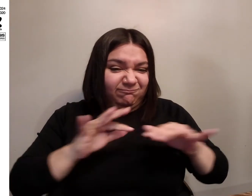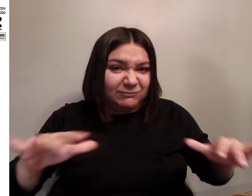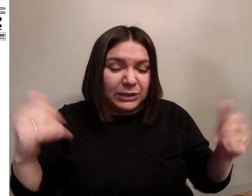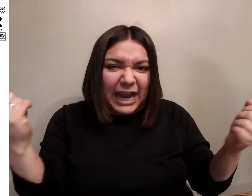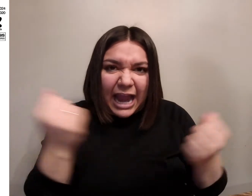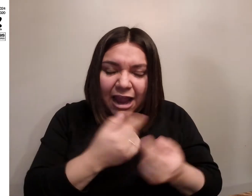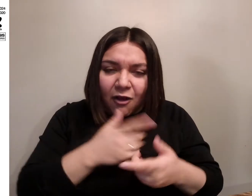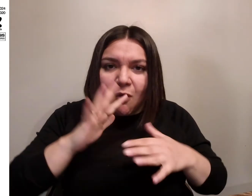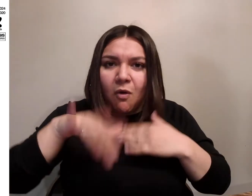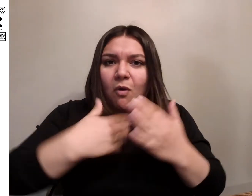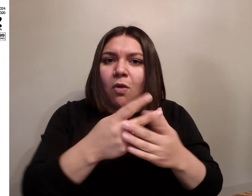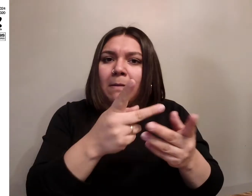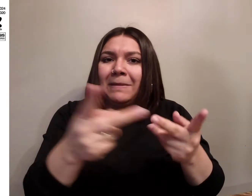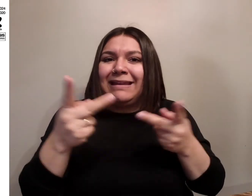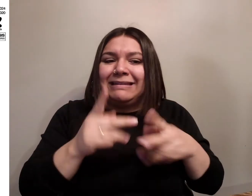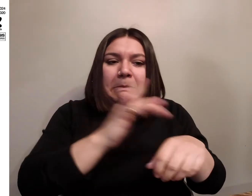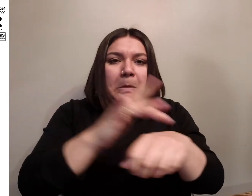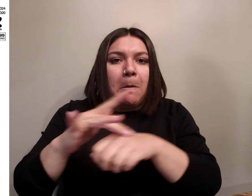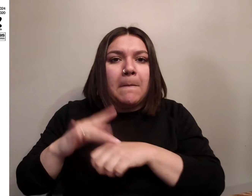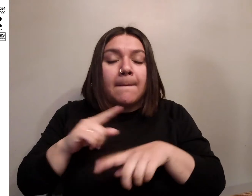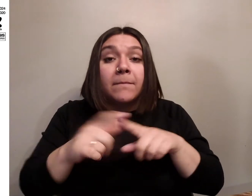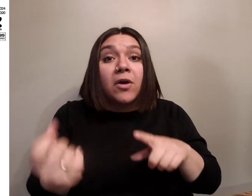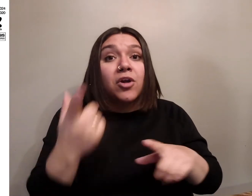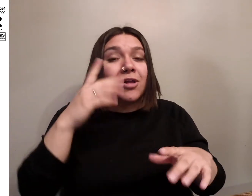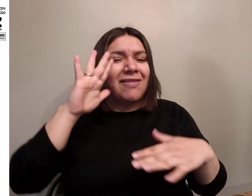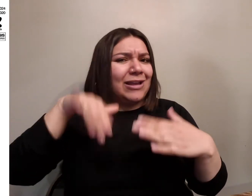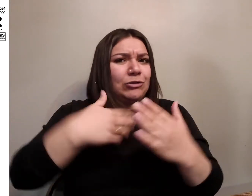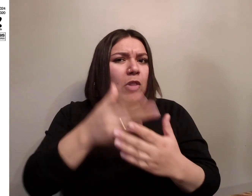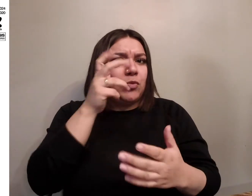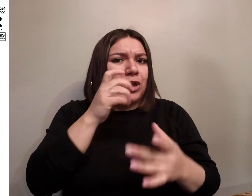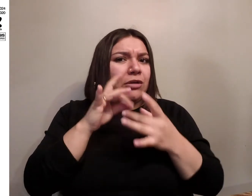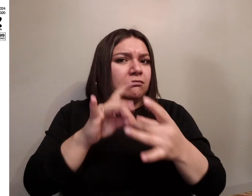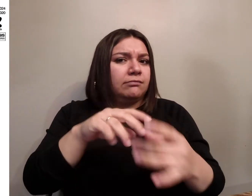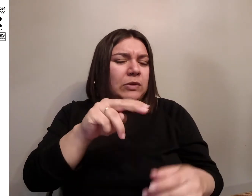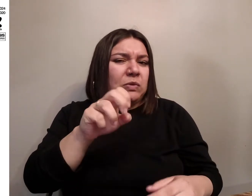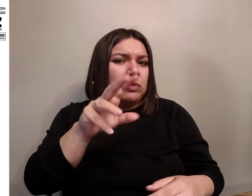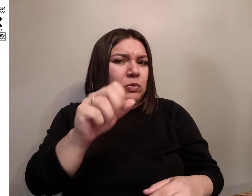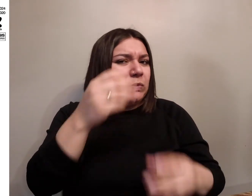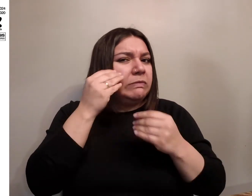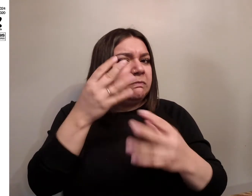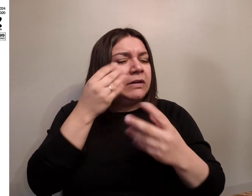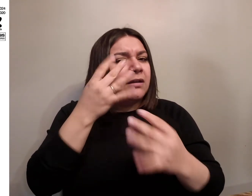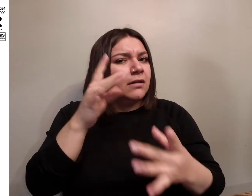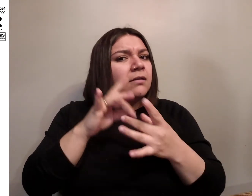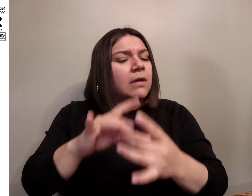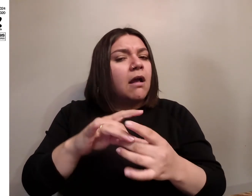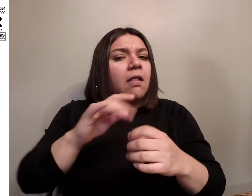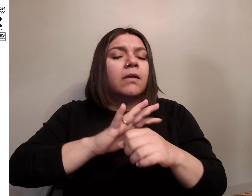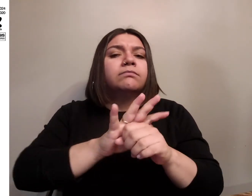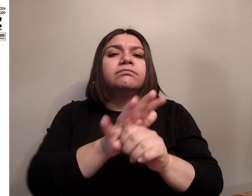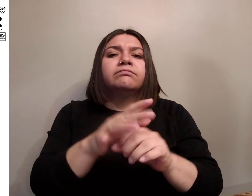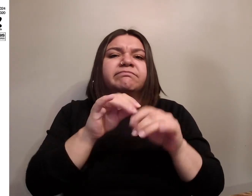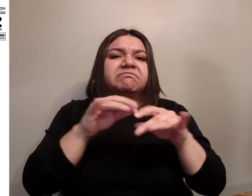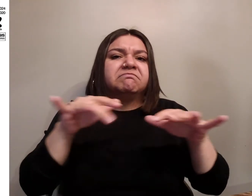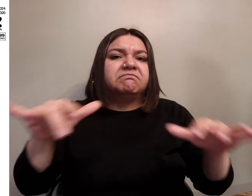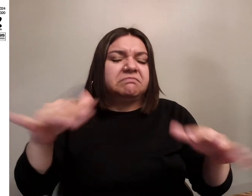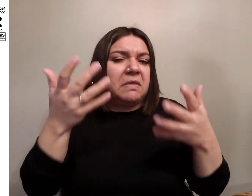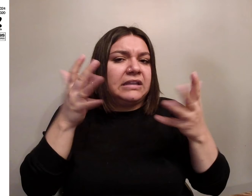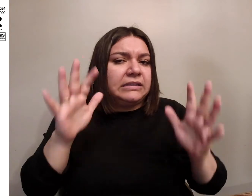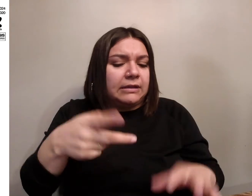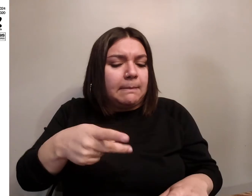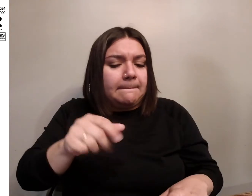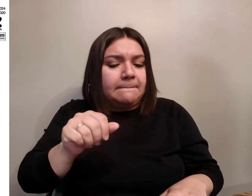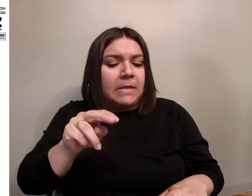pandemic everywhere. And it seems like it is nearly the only news we get now. Is